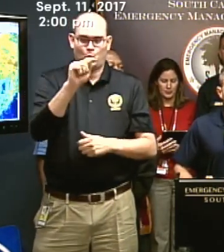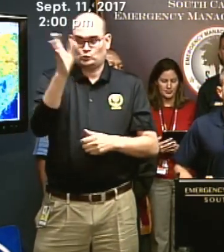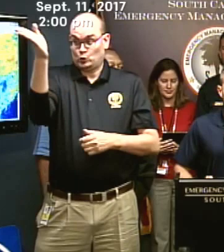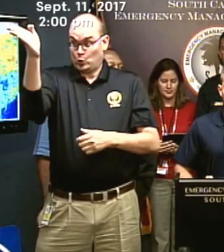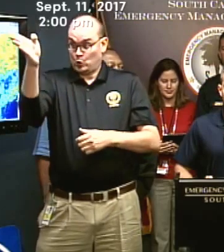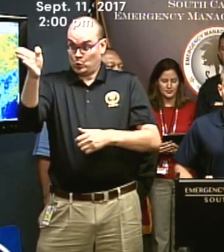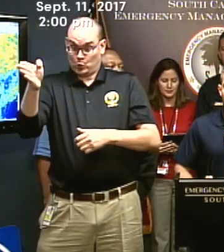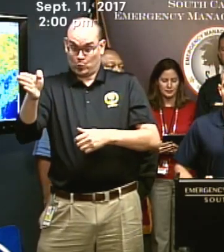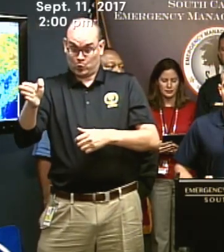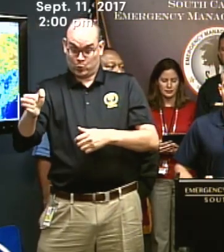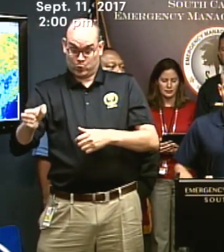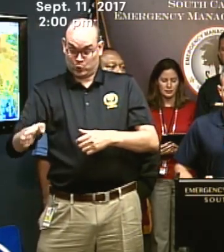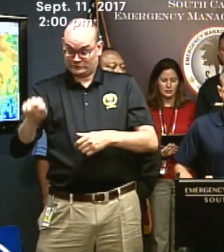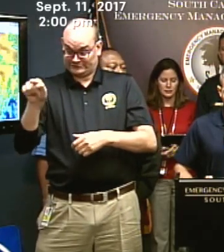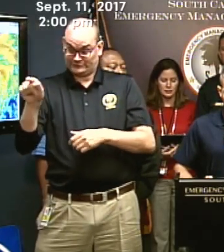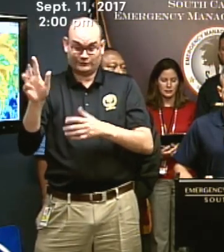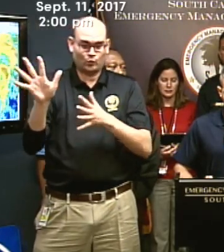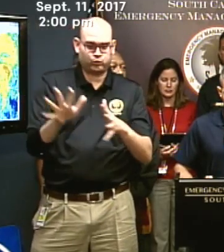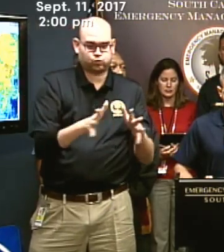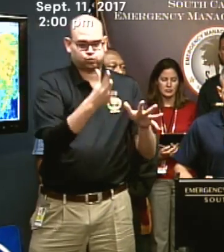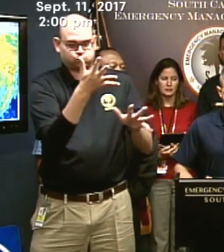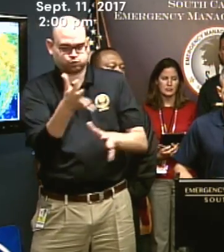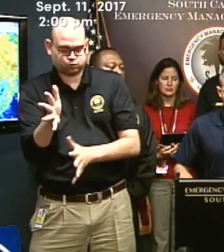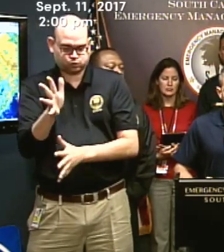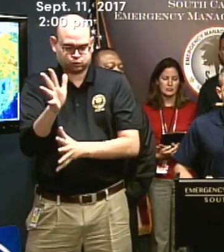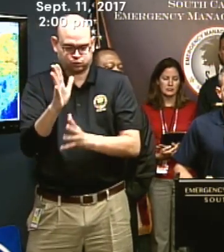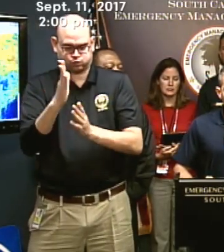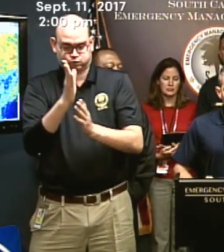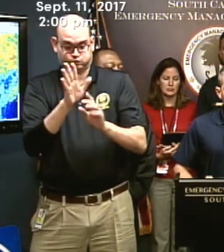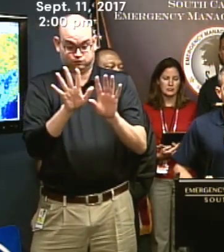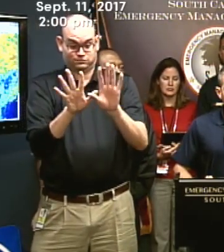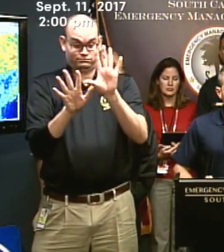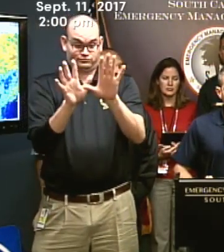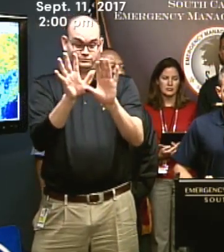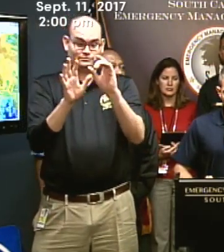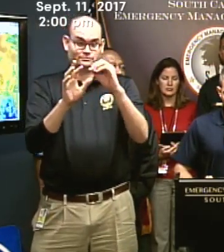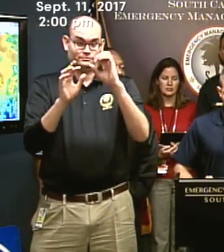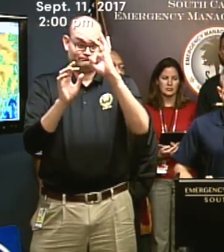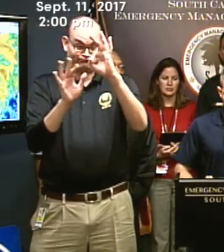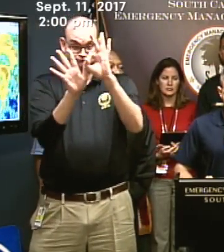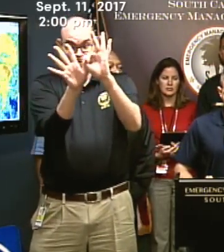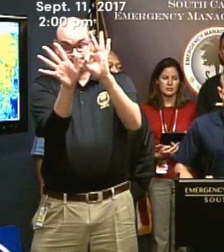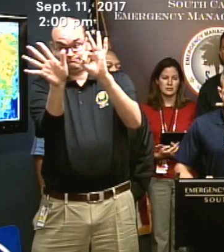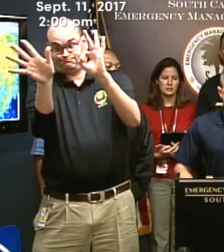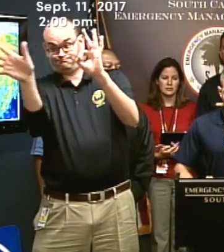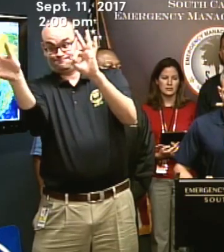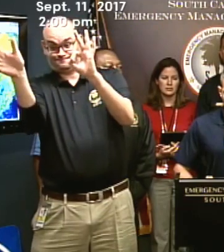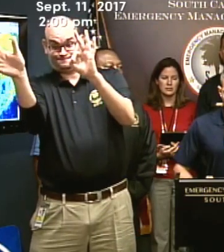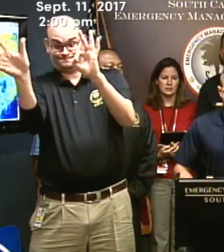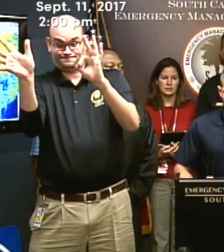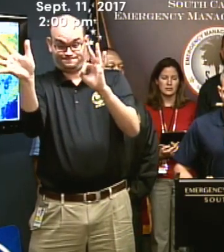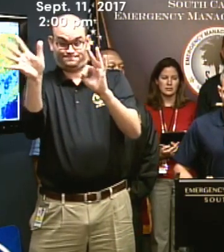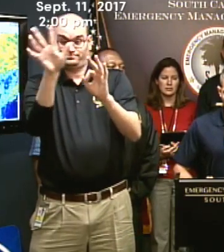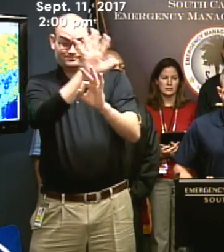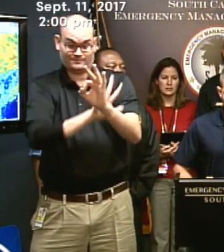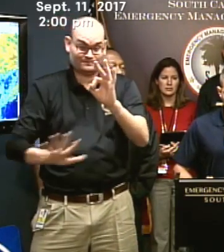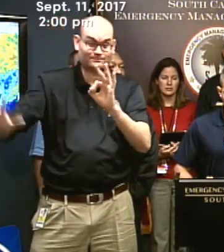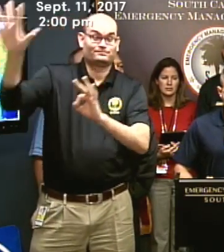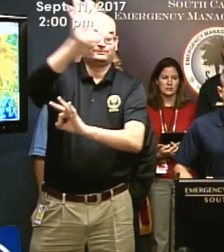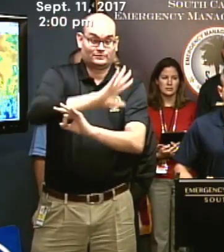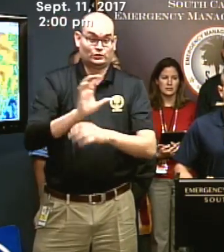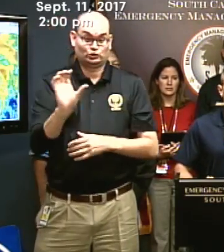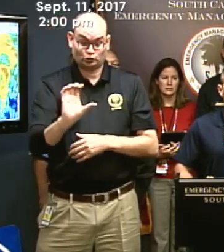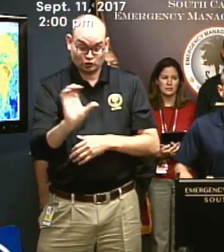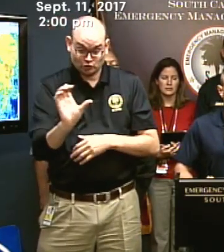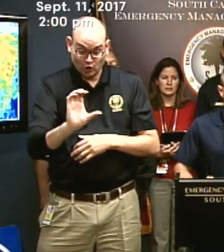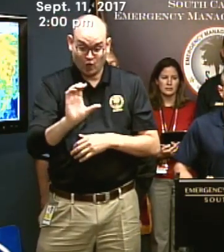along the central and southern portion of the South Carolina coast. The tide gauge in Charleston Harbor has already surpassed Hurricane Matthew